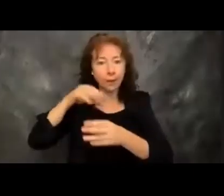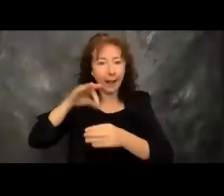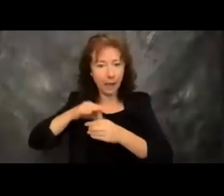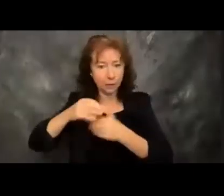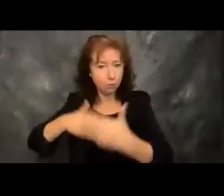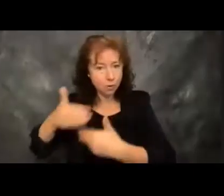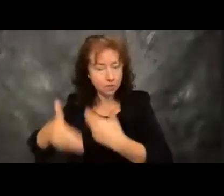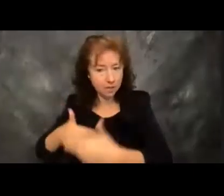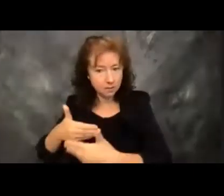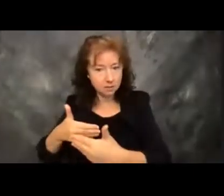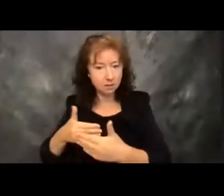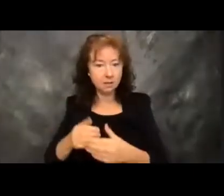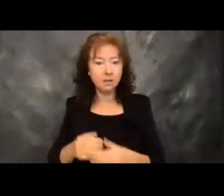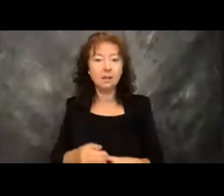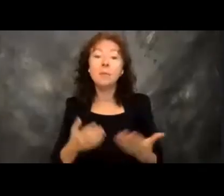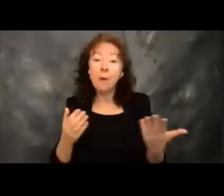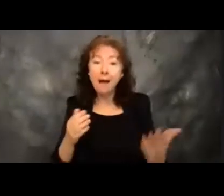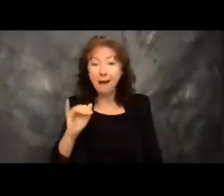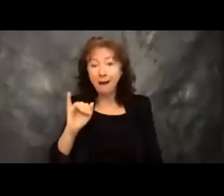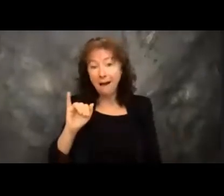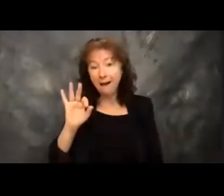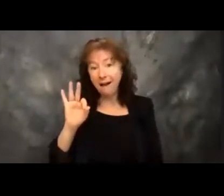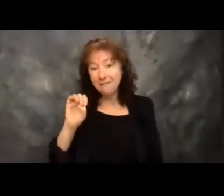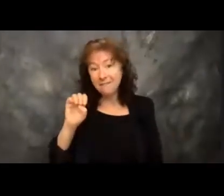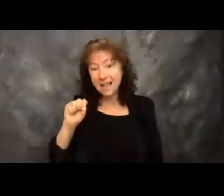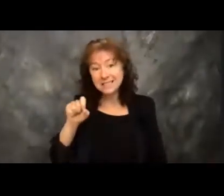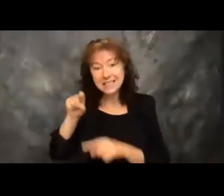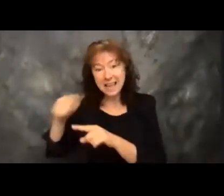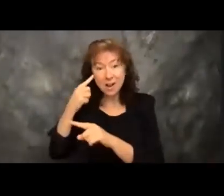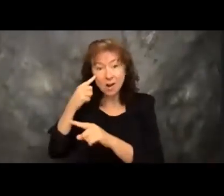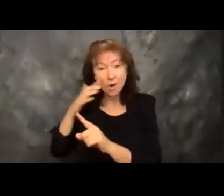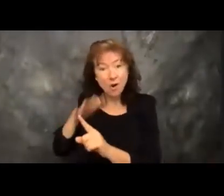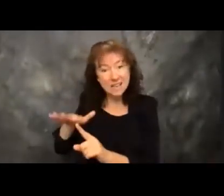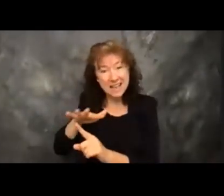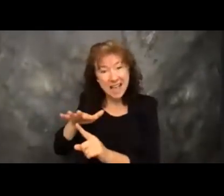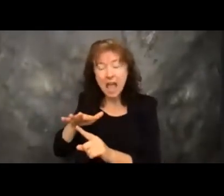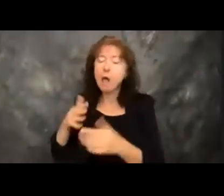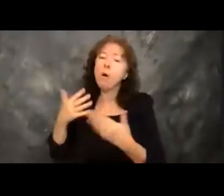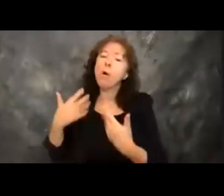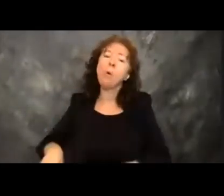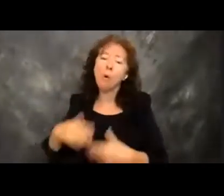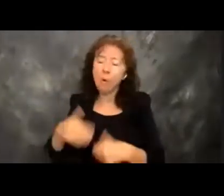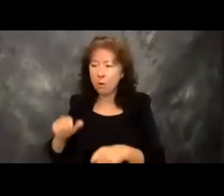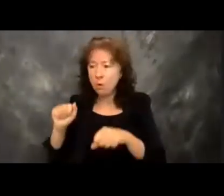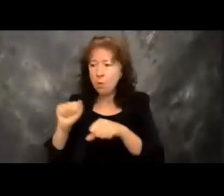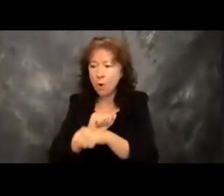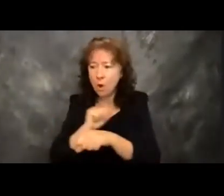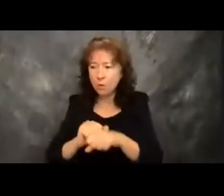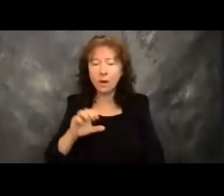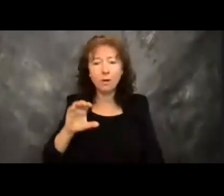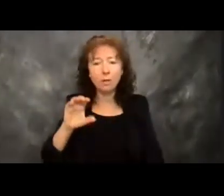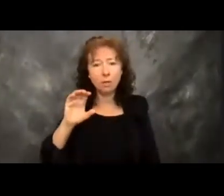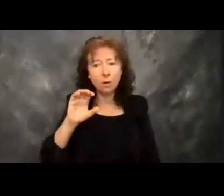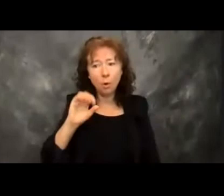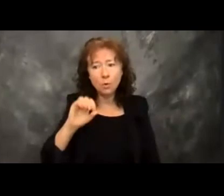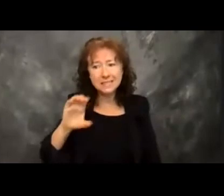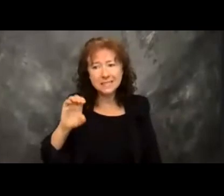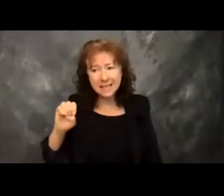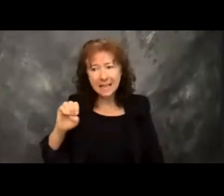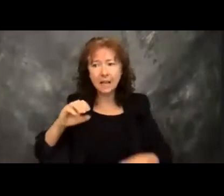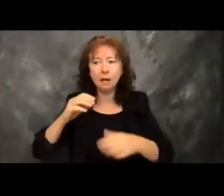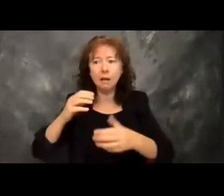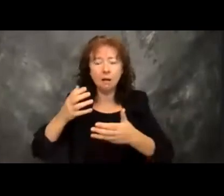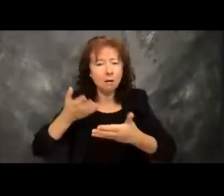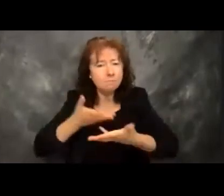say thank you to IFES in Kyrgyzstan. They work with OCC and trained already in cooperation with the